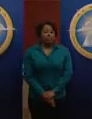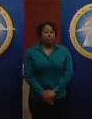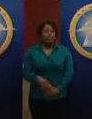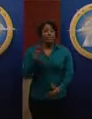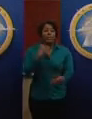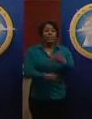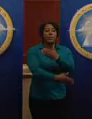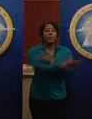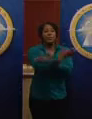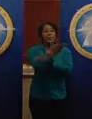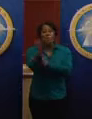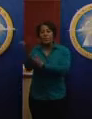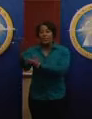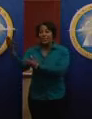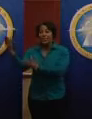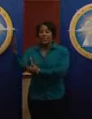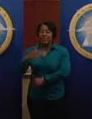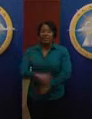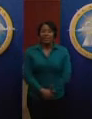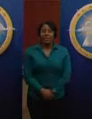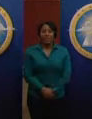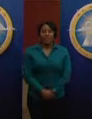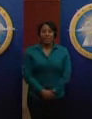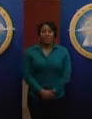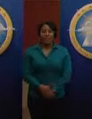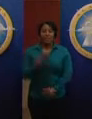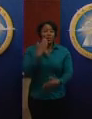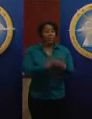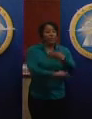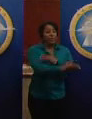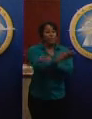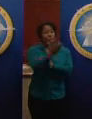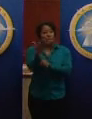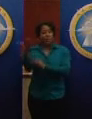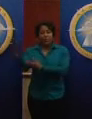Good morning, everyone. Good morning.